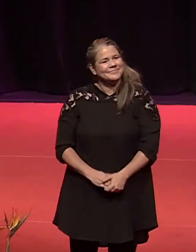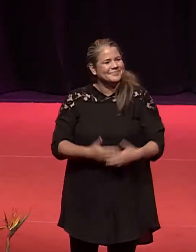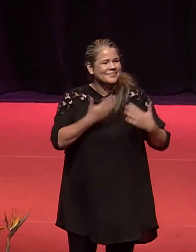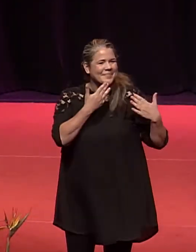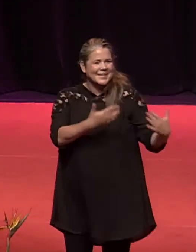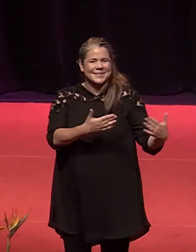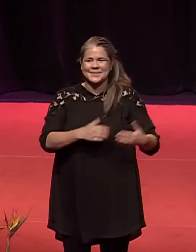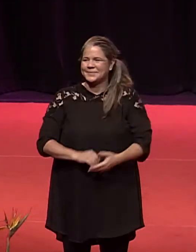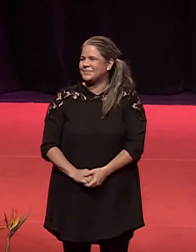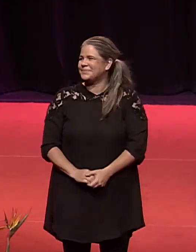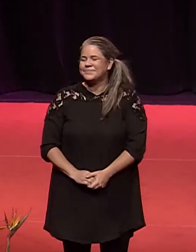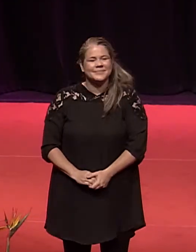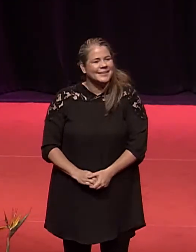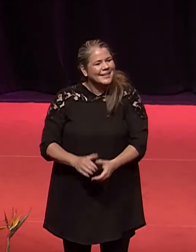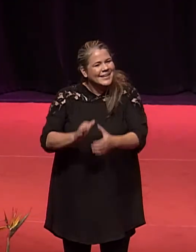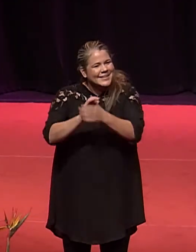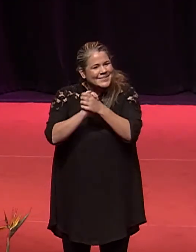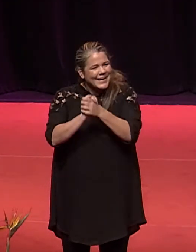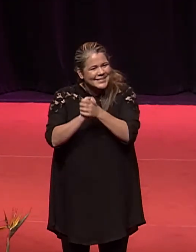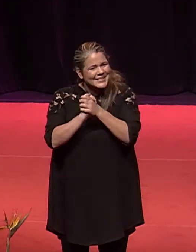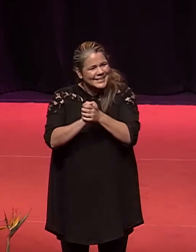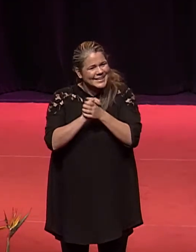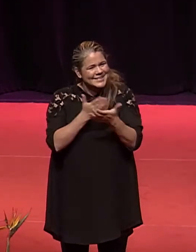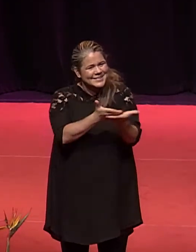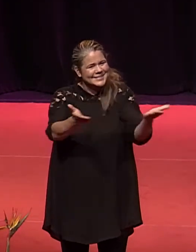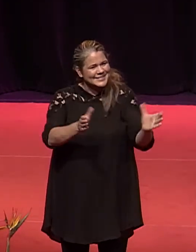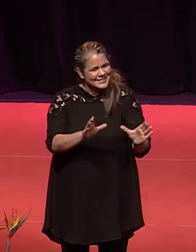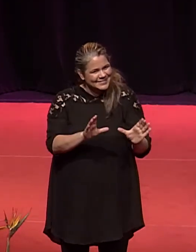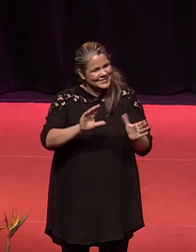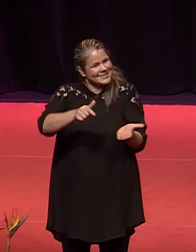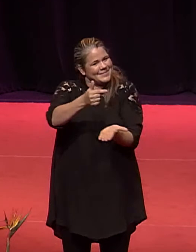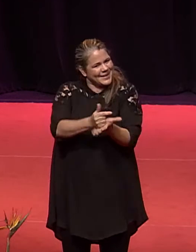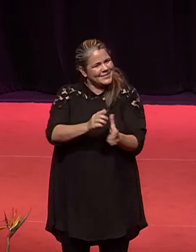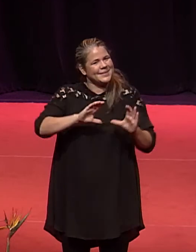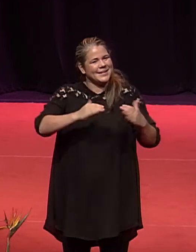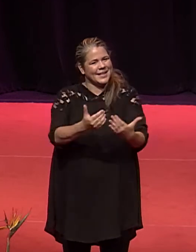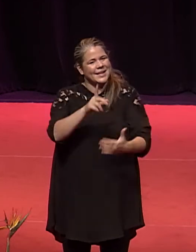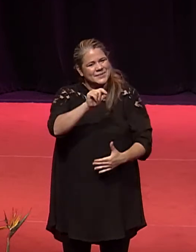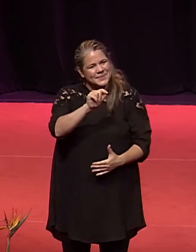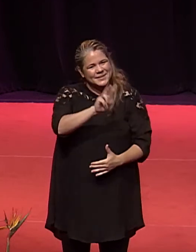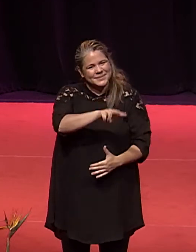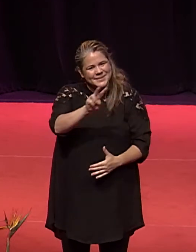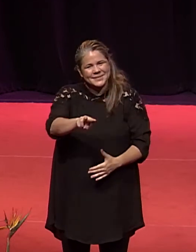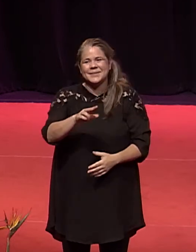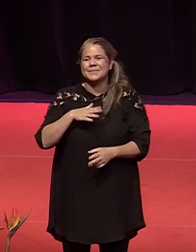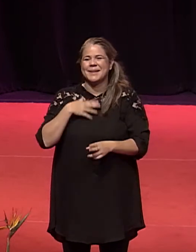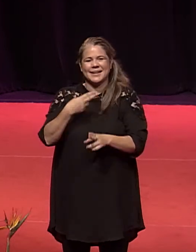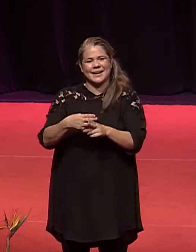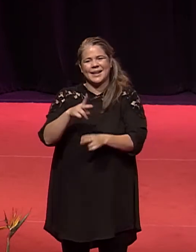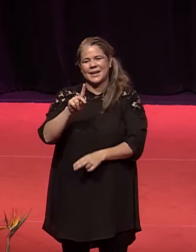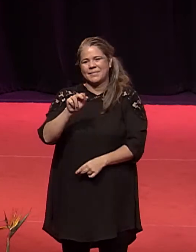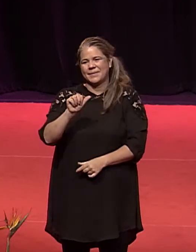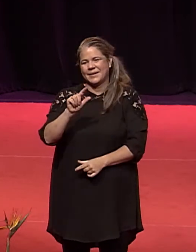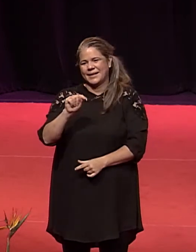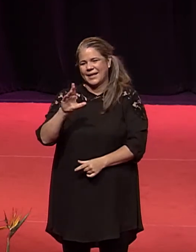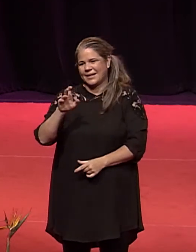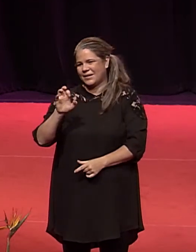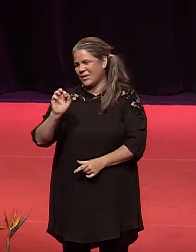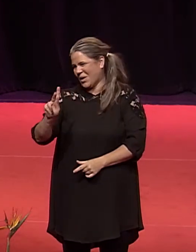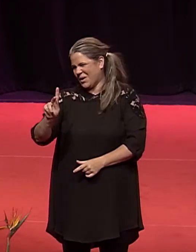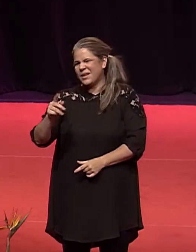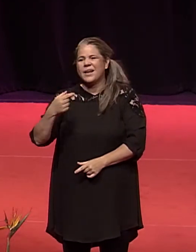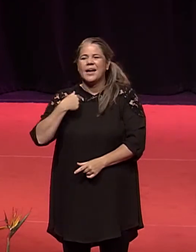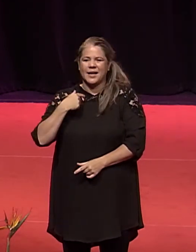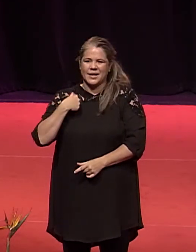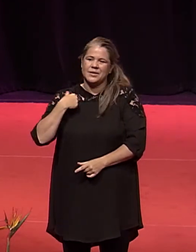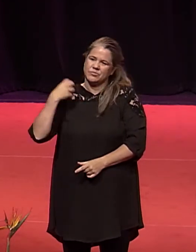Thank you, Paul. Congratulations, class of 2022. Good morning, my name is Kat Clark and I am the chair of the Mohawk